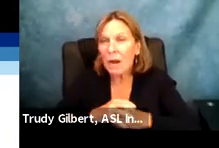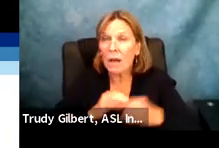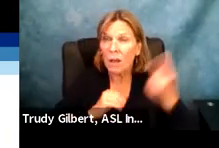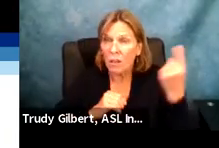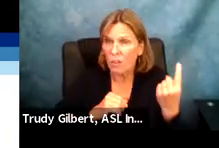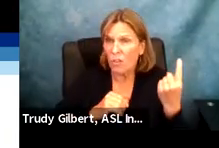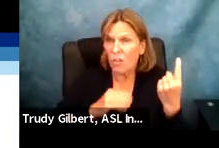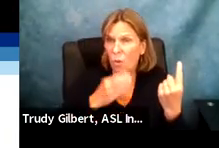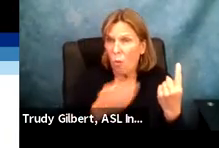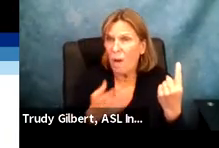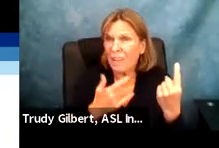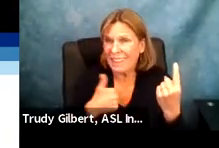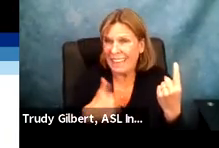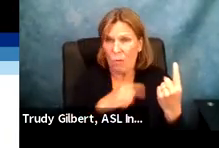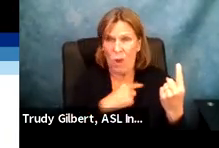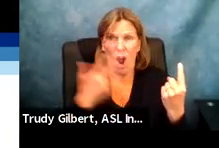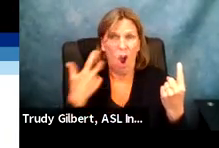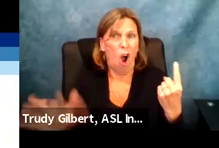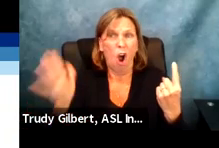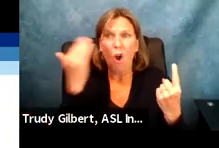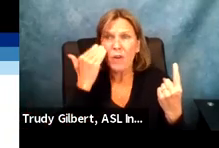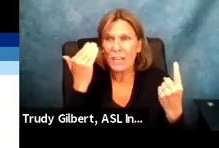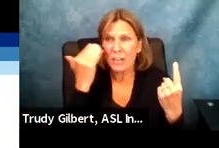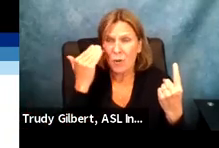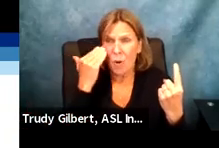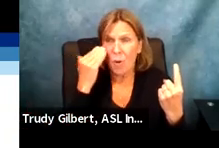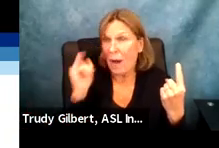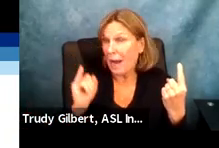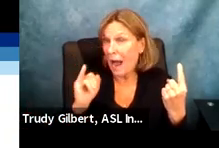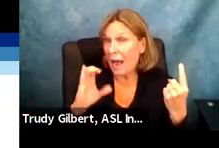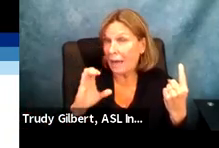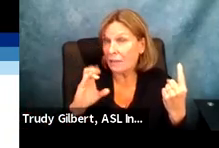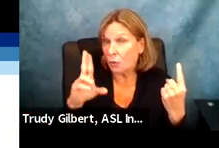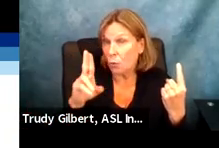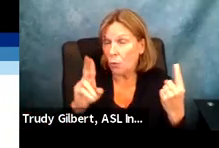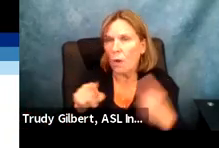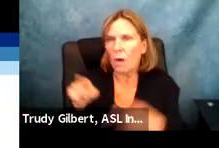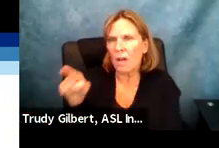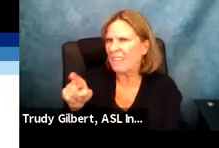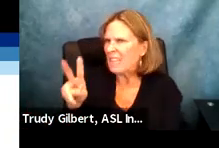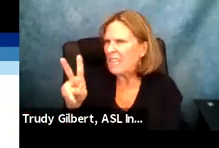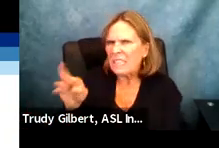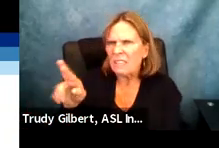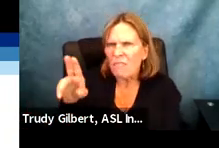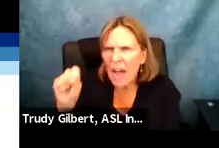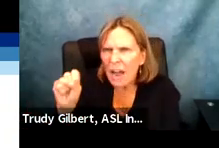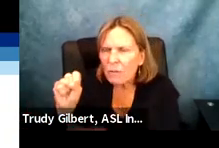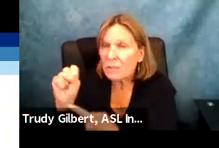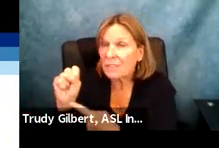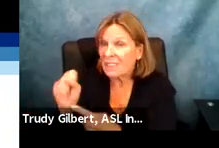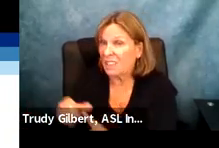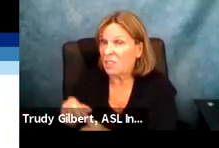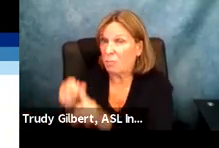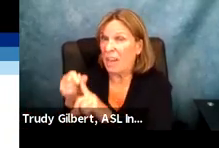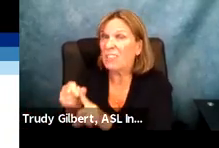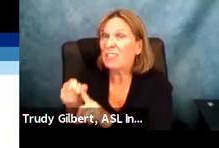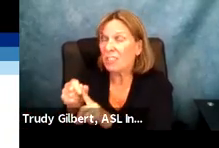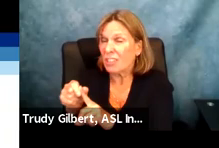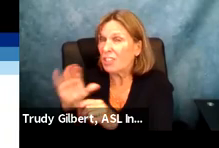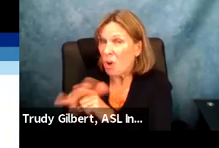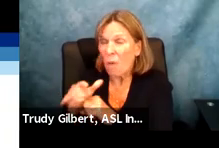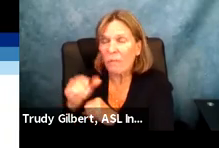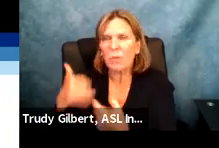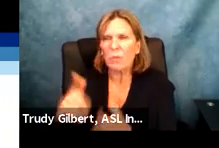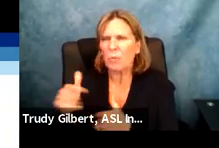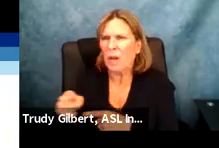intensive care medicine is that these viruses, SARS-CoV-2 in particular, the virus itself can cause a problem in your body.